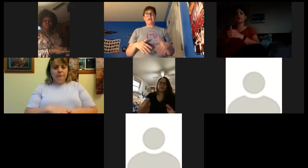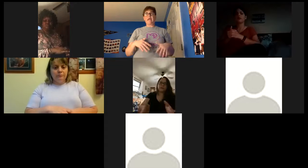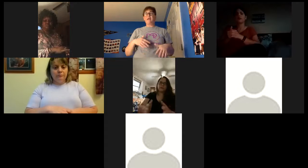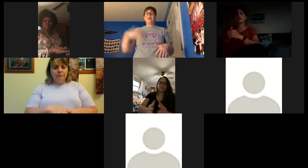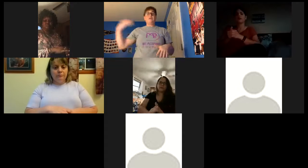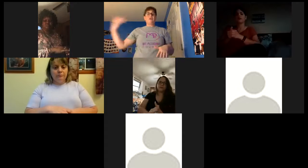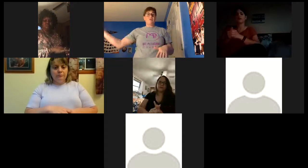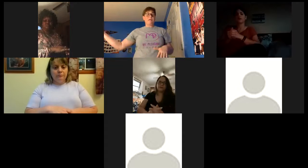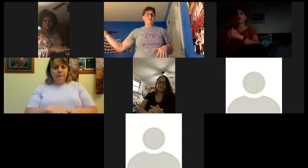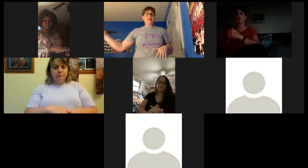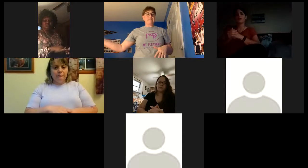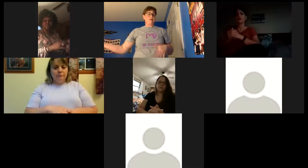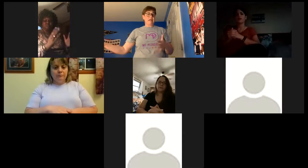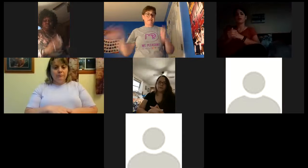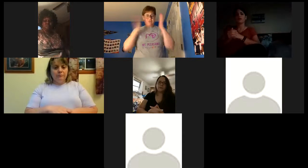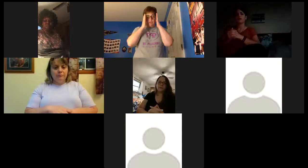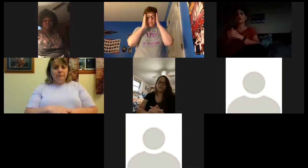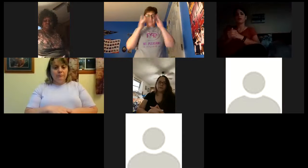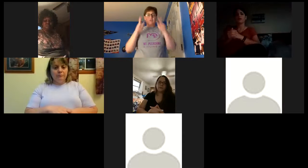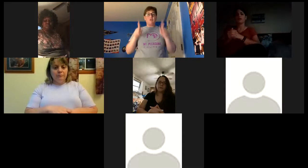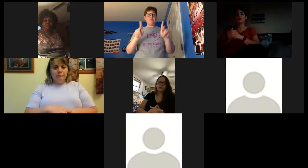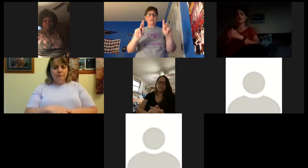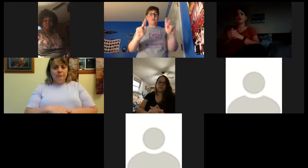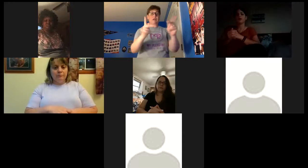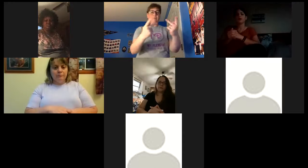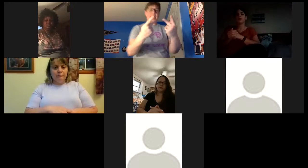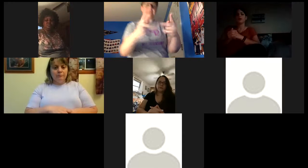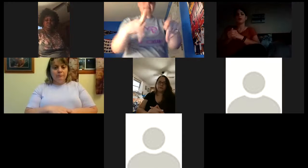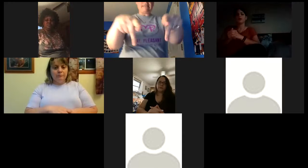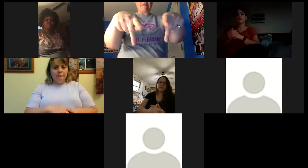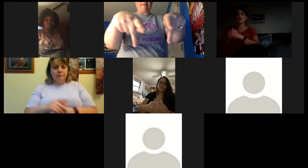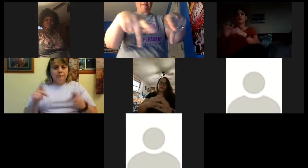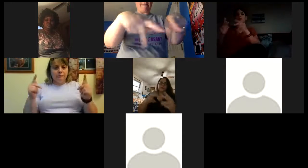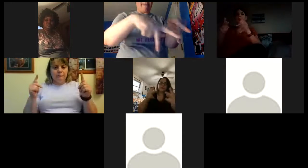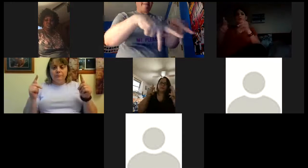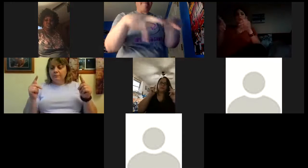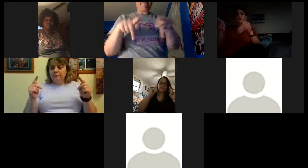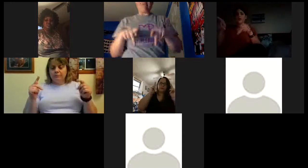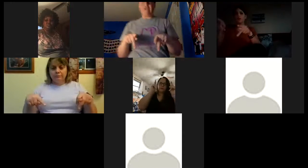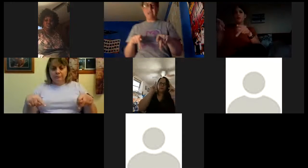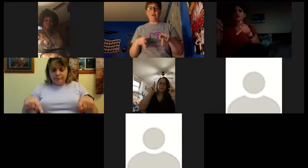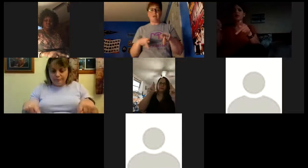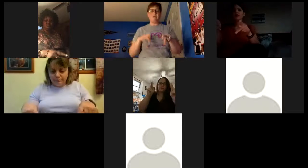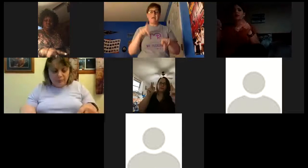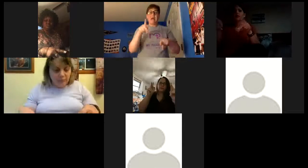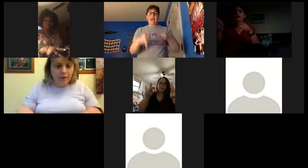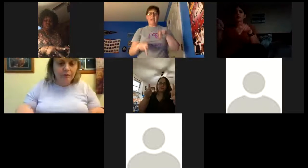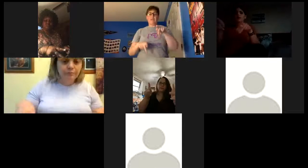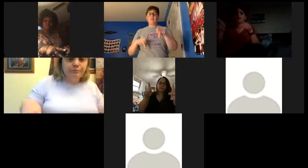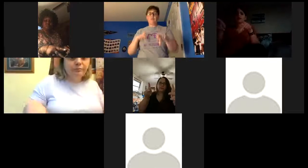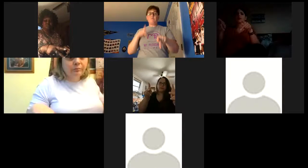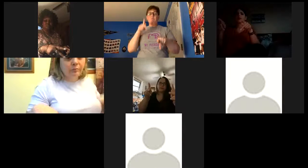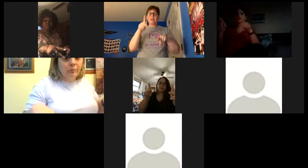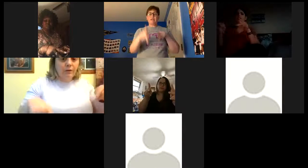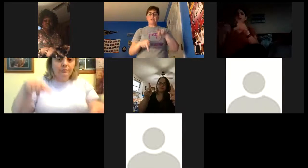want to say there are people outside waiting for you. So you take your letter P's, you take both of them, and